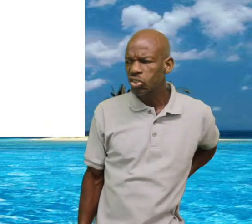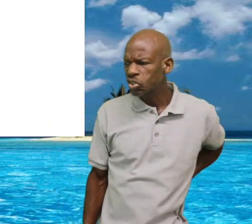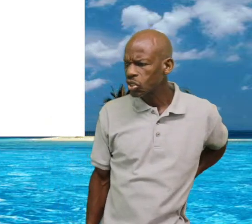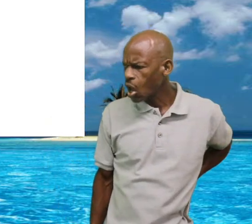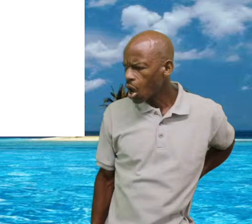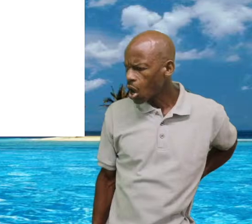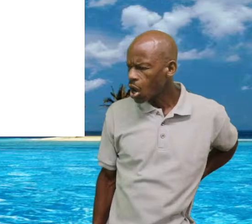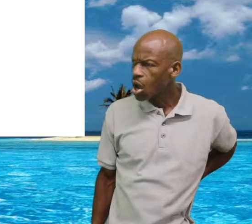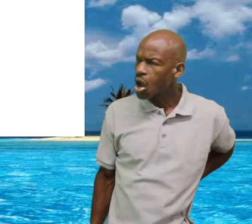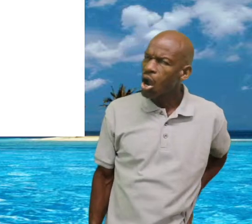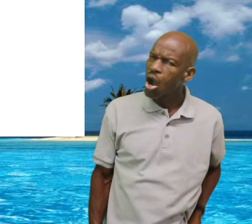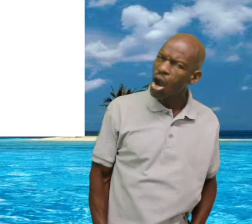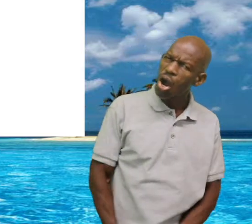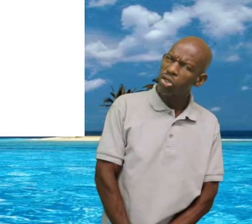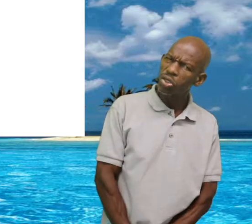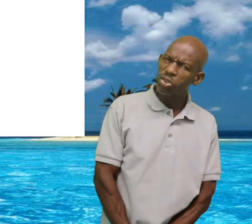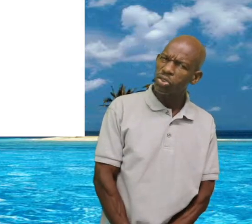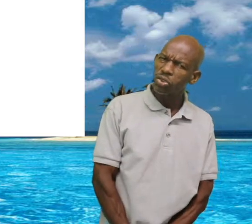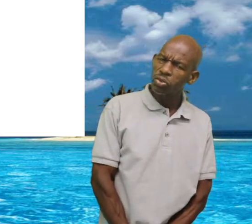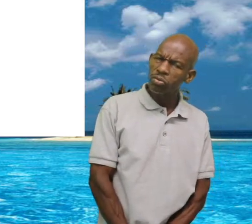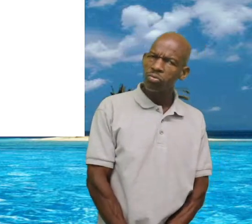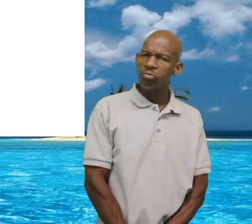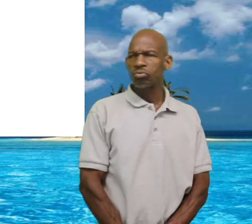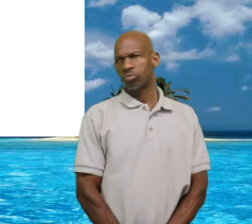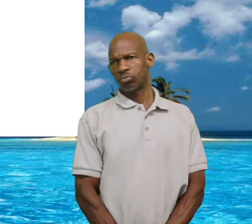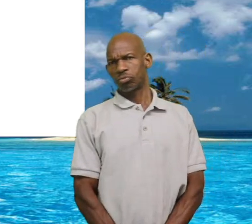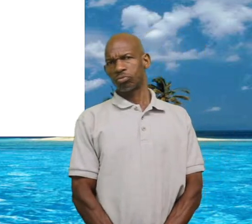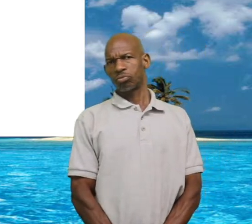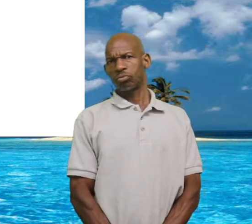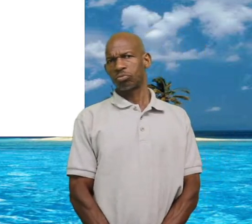honest, you cannot hear H.